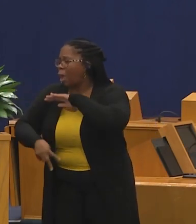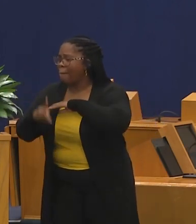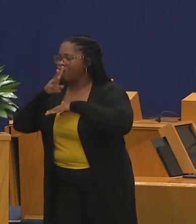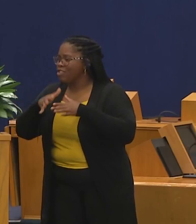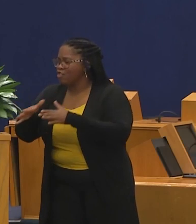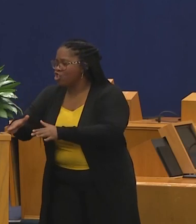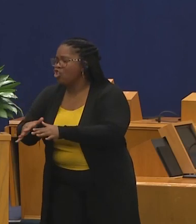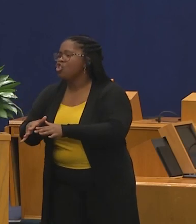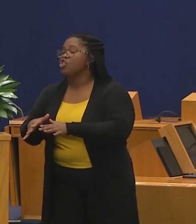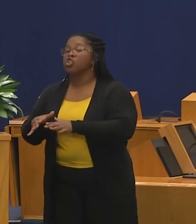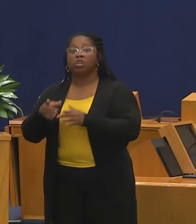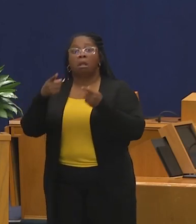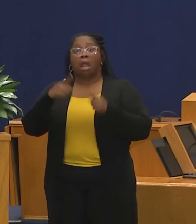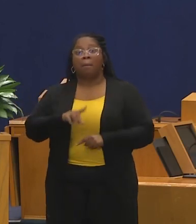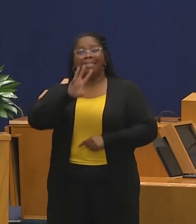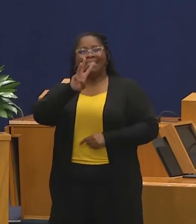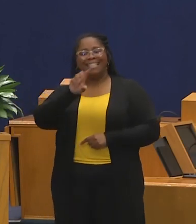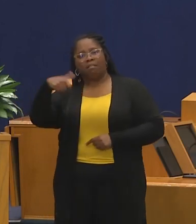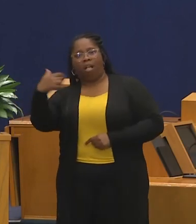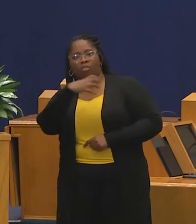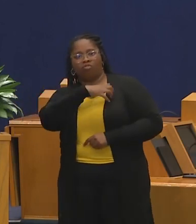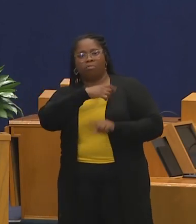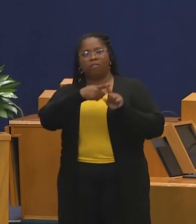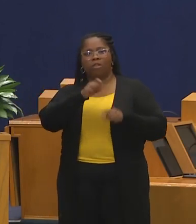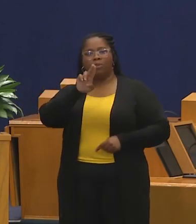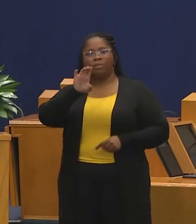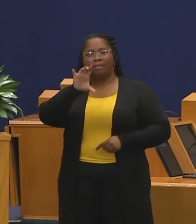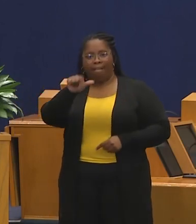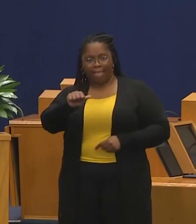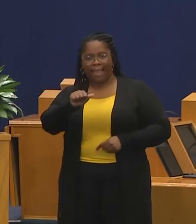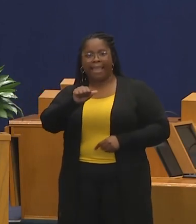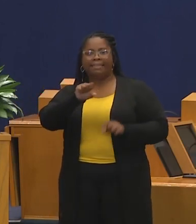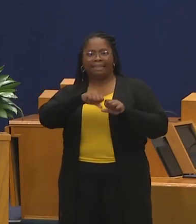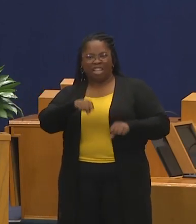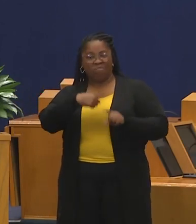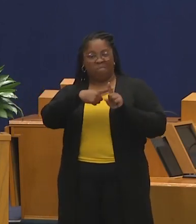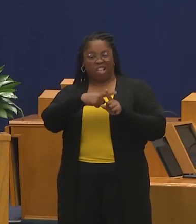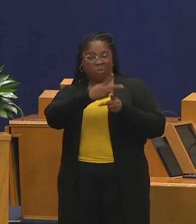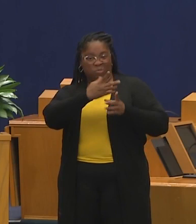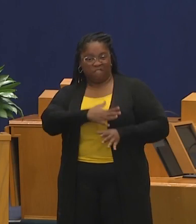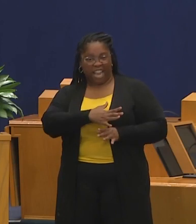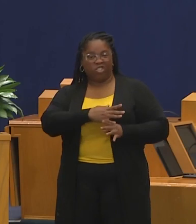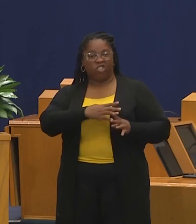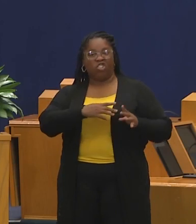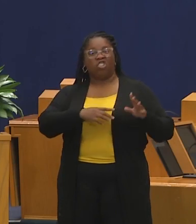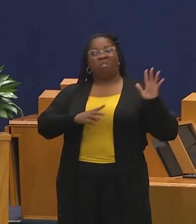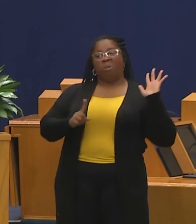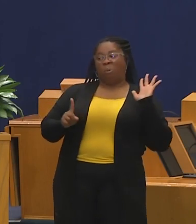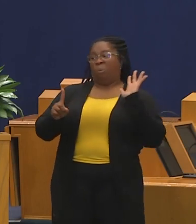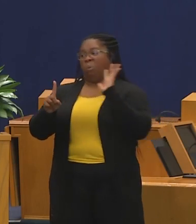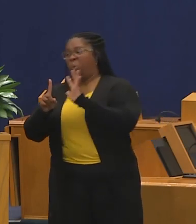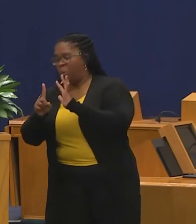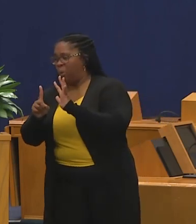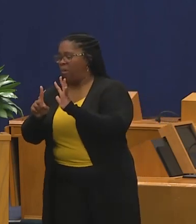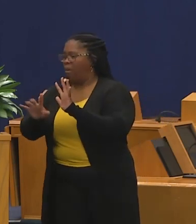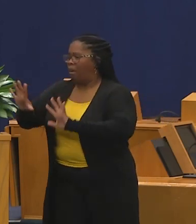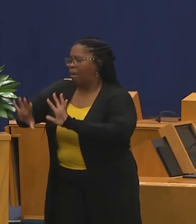joined shortly thereafter by 6 deputies from East LA Station and a supervisor. And among all of them, they were able to